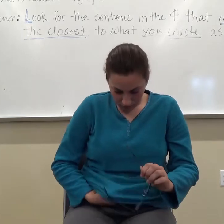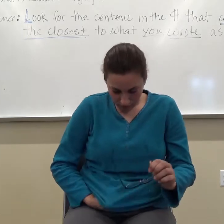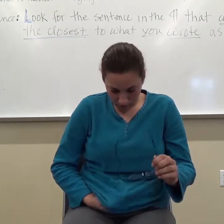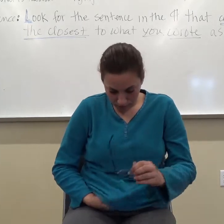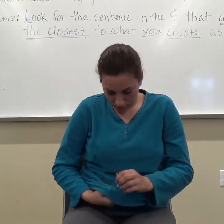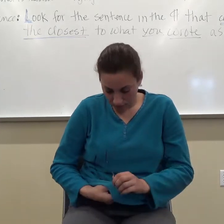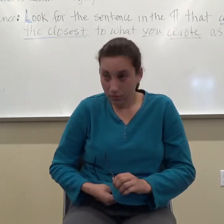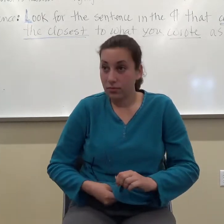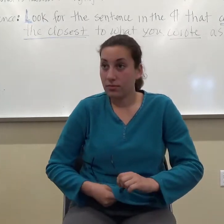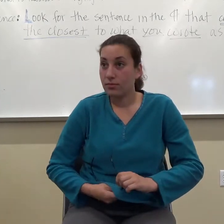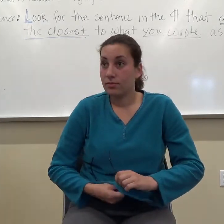Thank you.